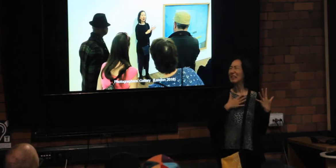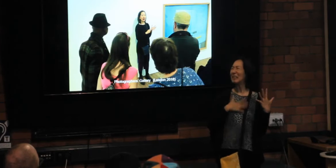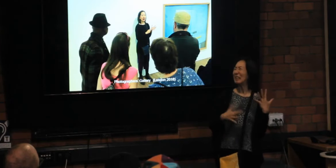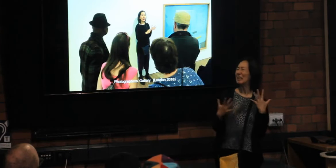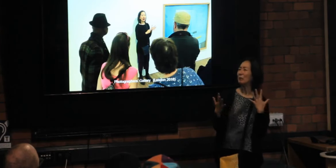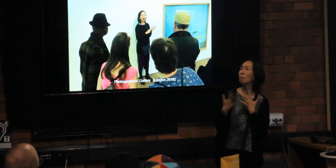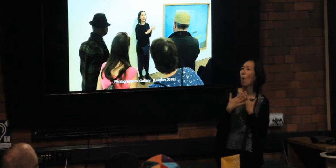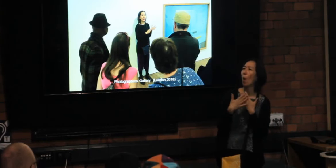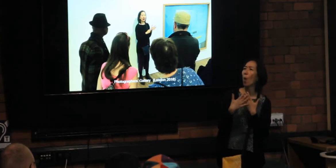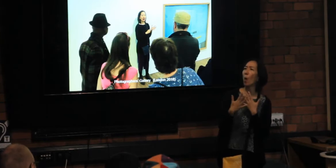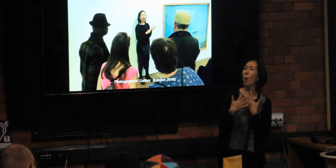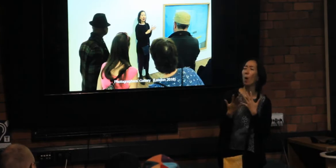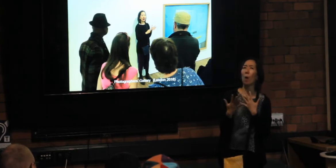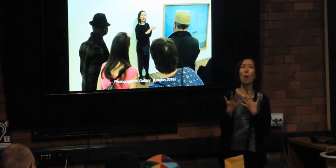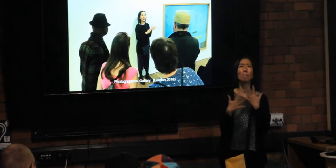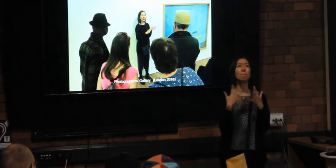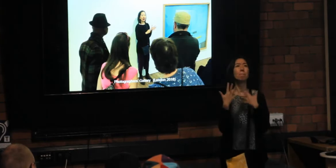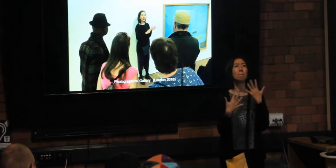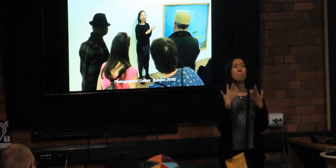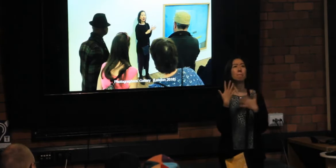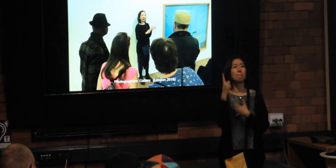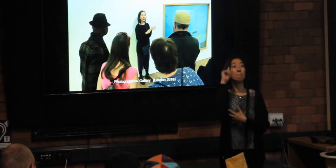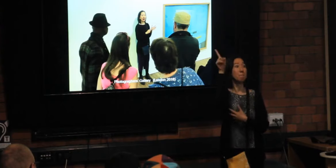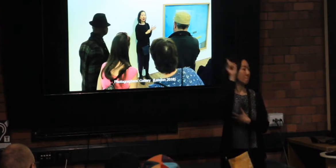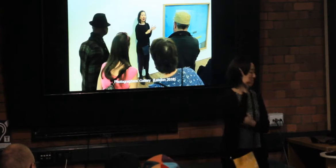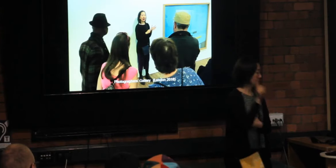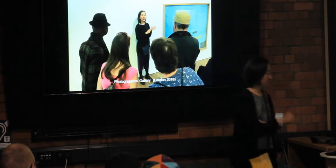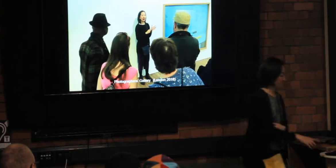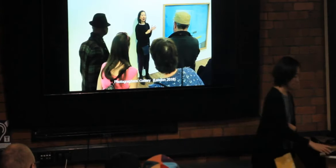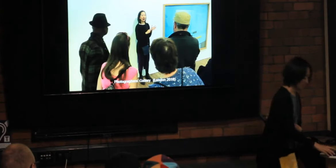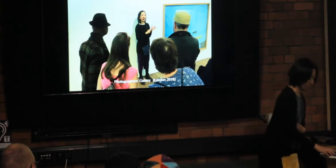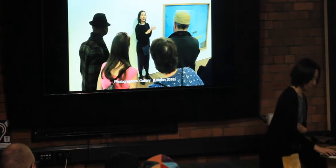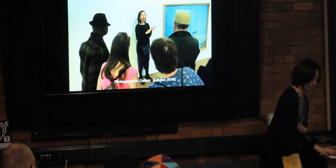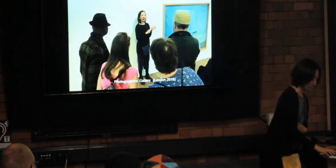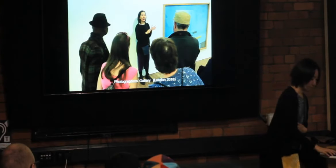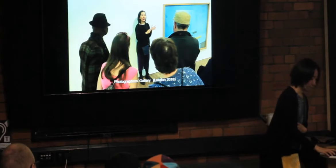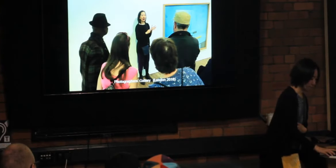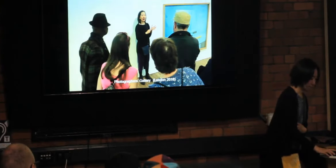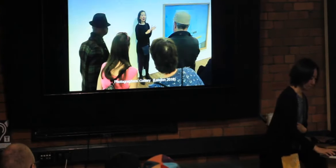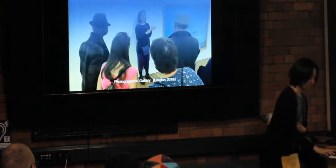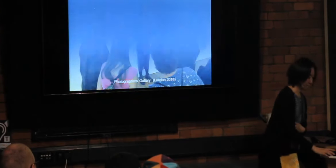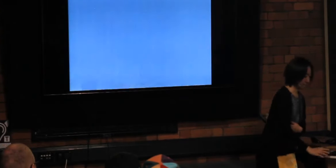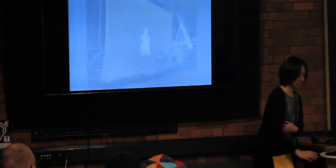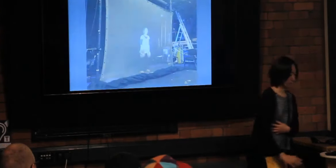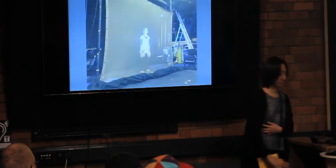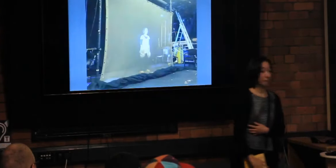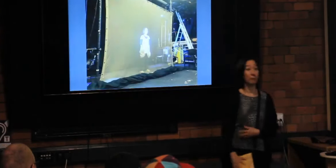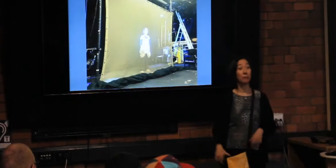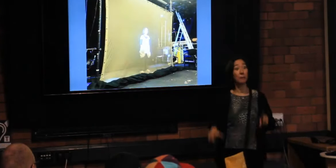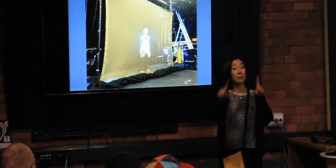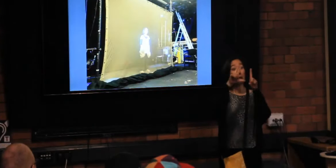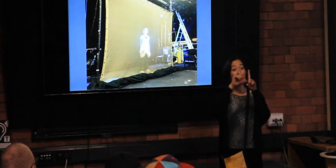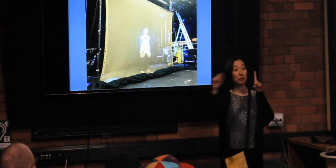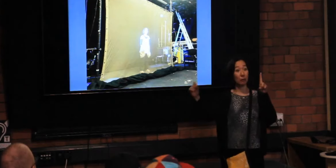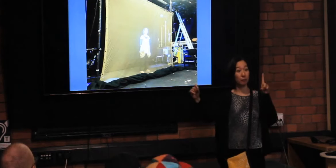make sure that all of this was incorporated and brought together into a coherent piece of work. But there was something else missing that I wanted to